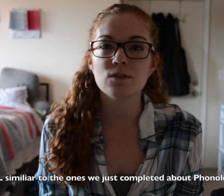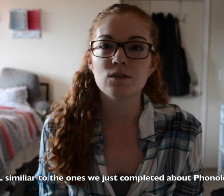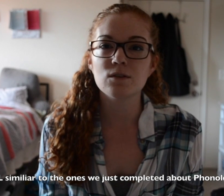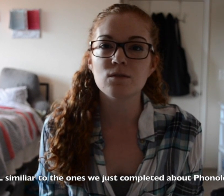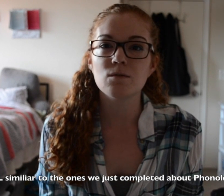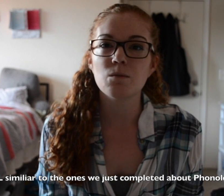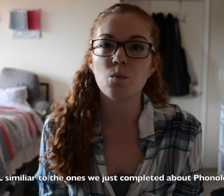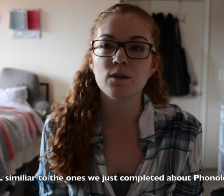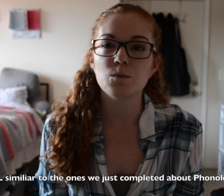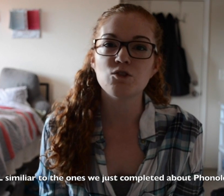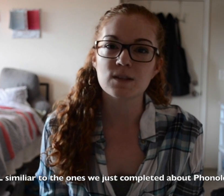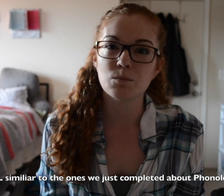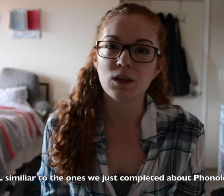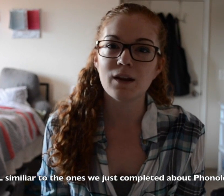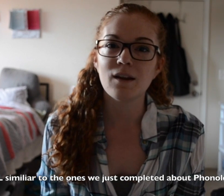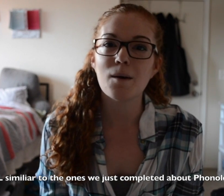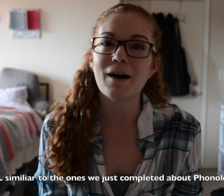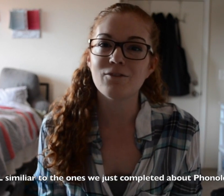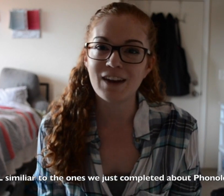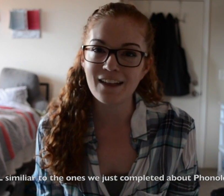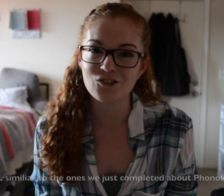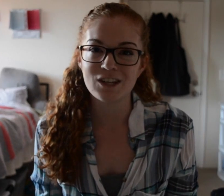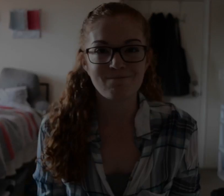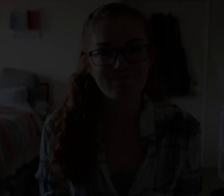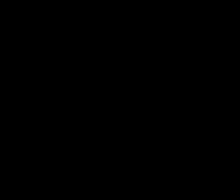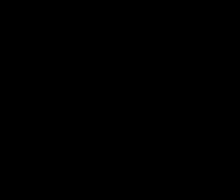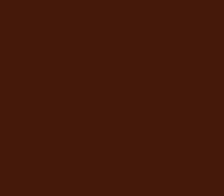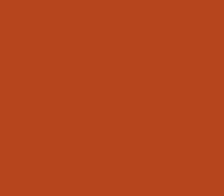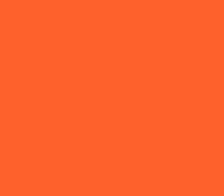the ones we just completed about phonology.